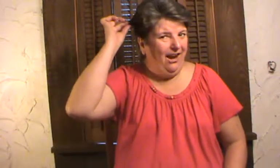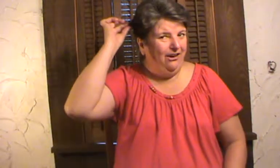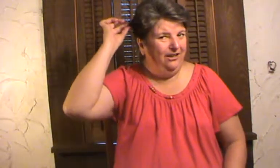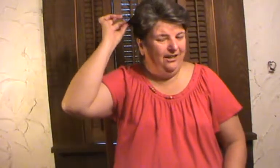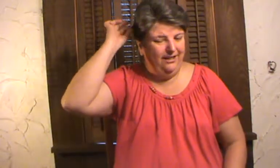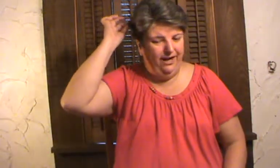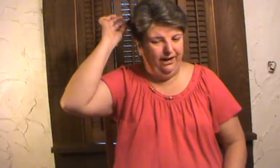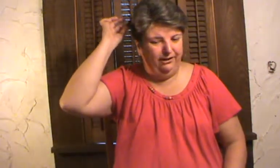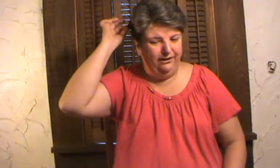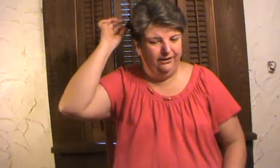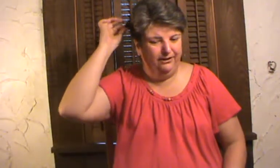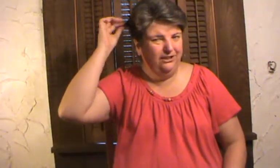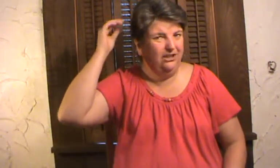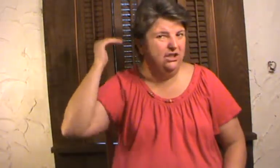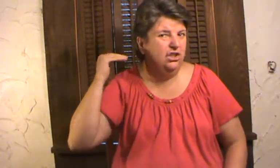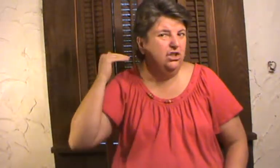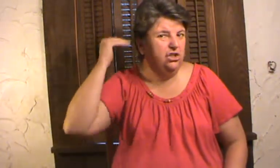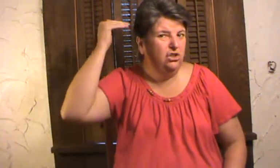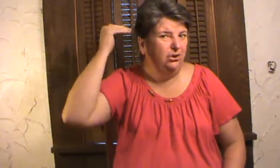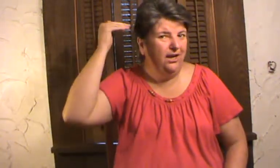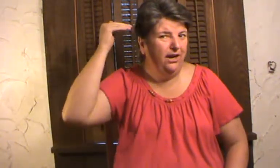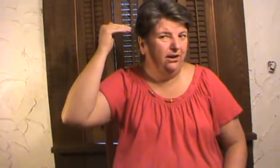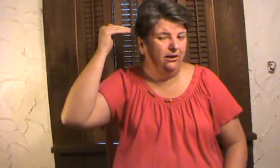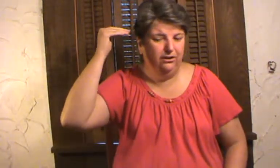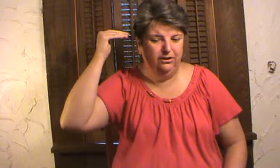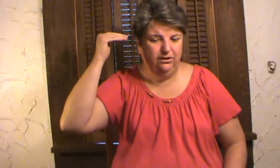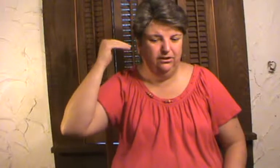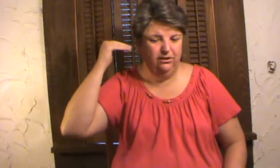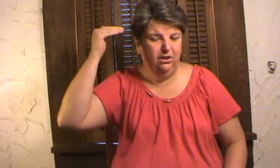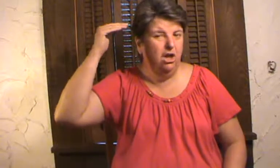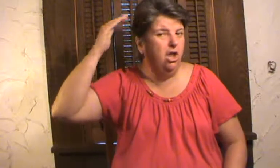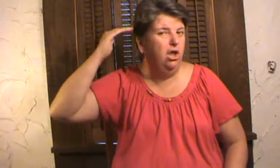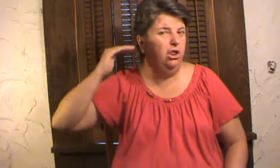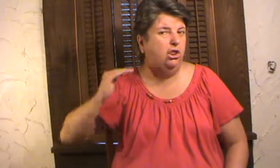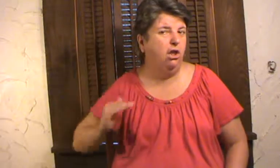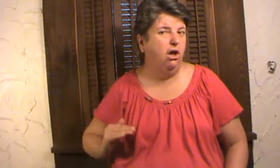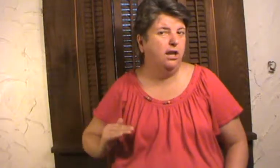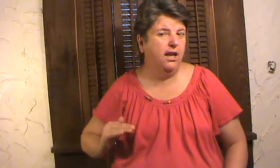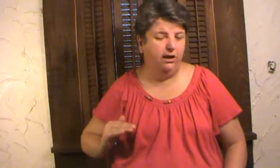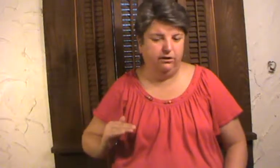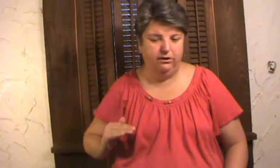Hair, hair. Short hair, long hair.